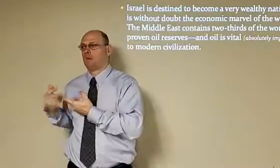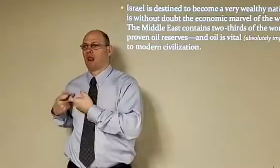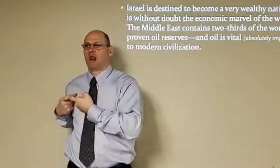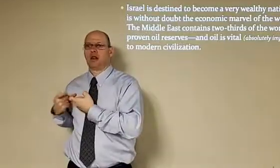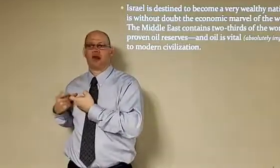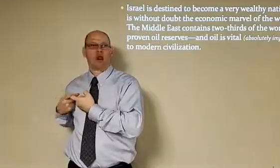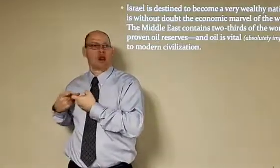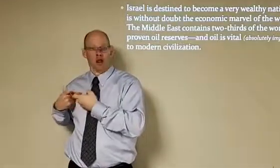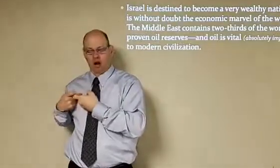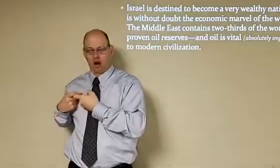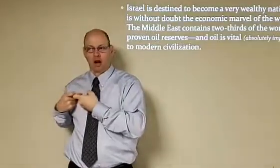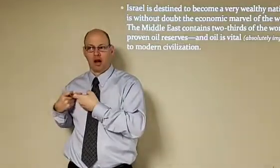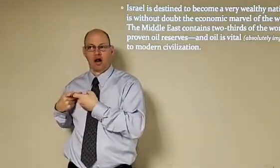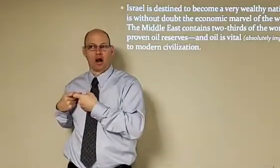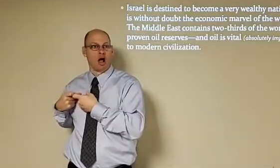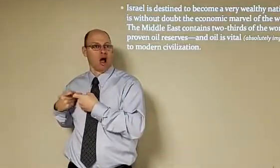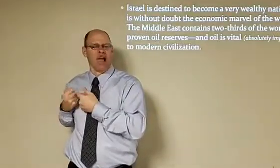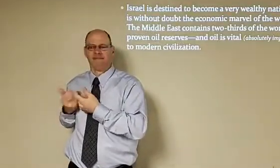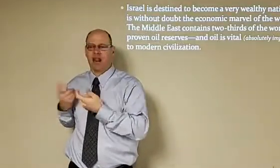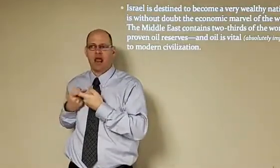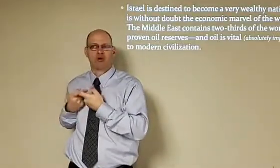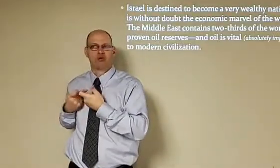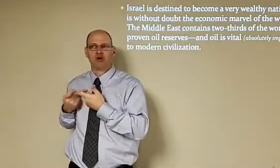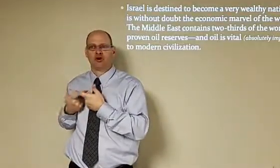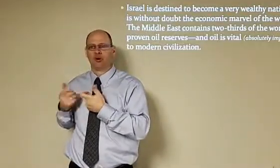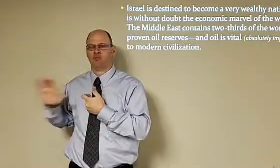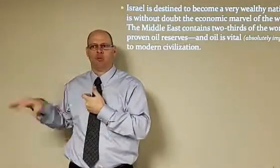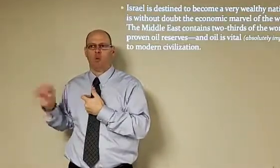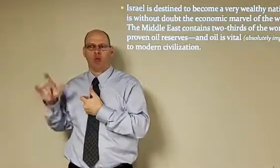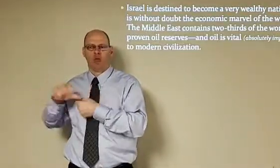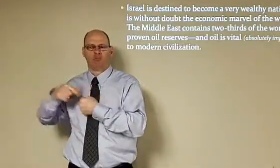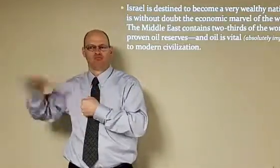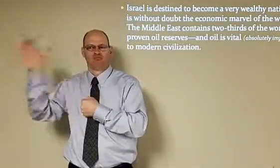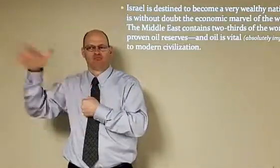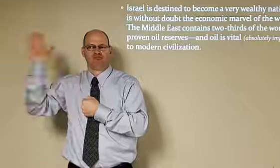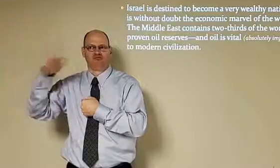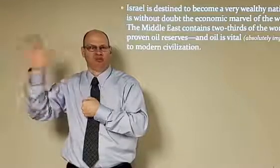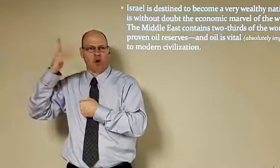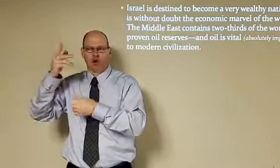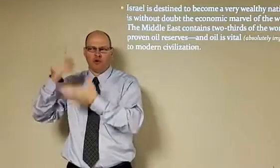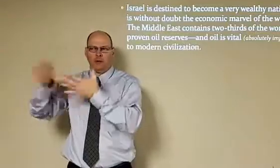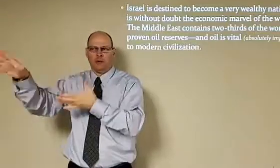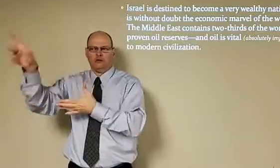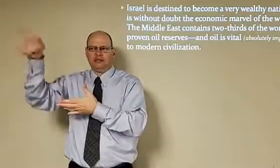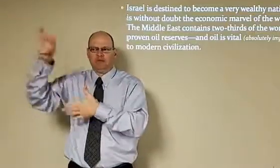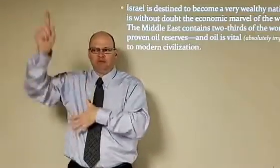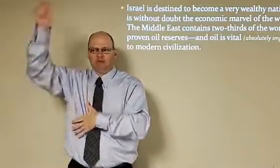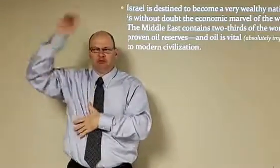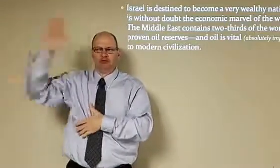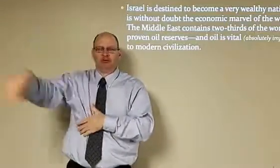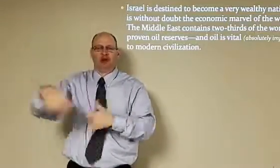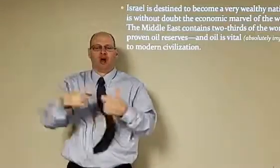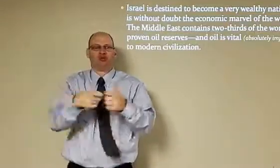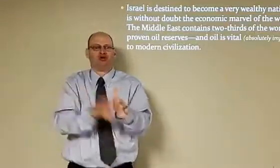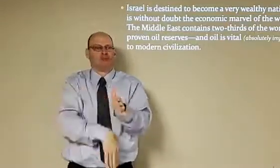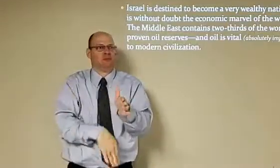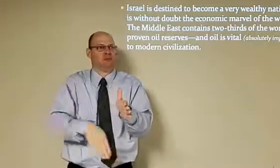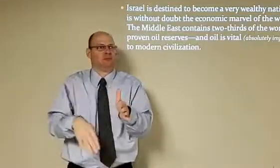sun or so forth, because gas and oil, it can't always depend on it. The price is going to